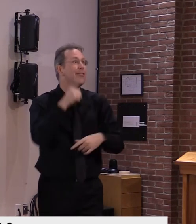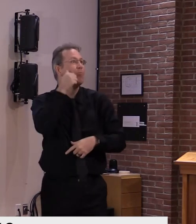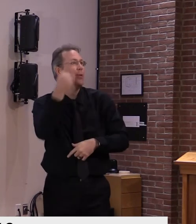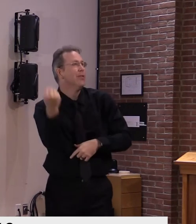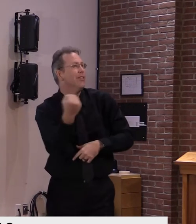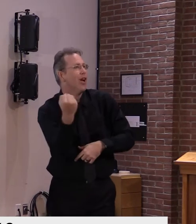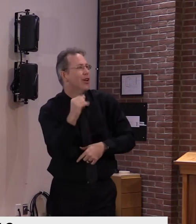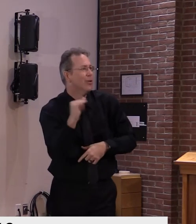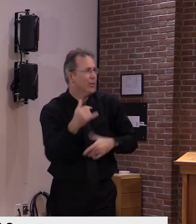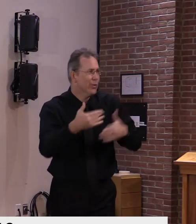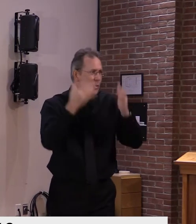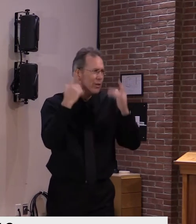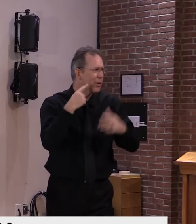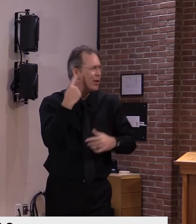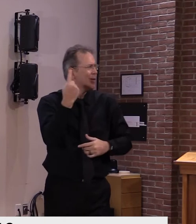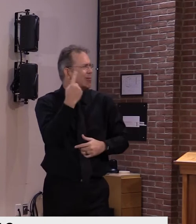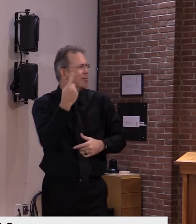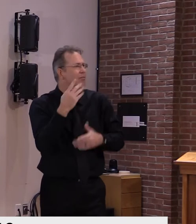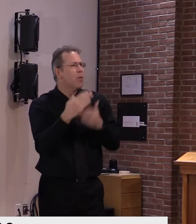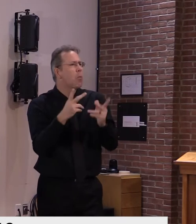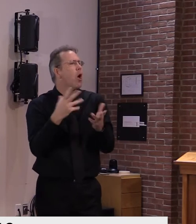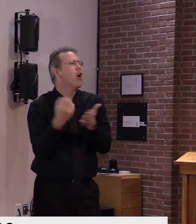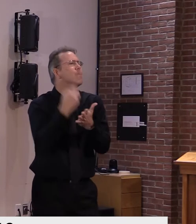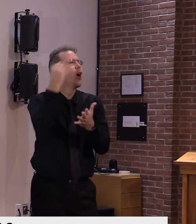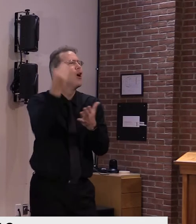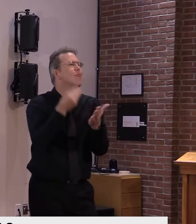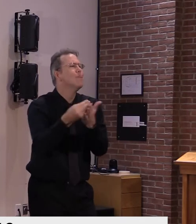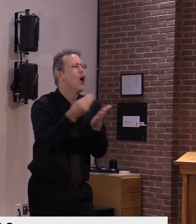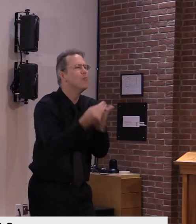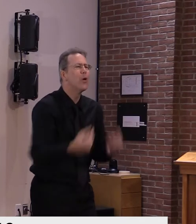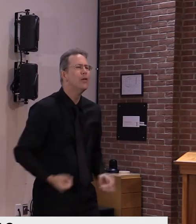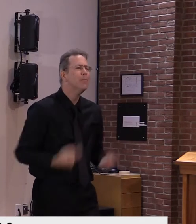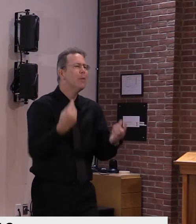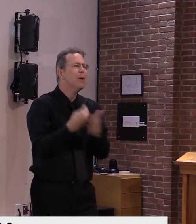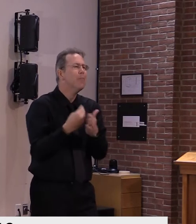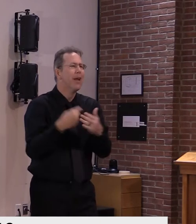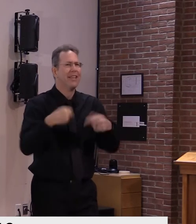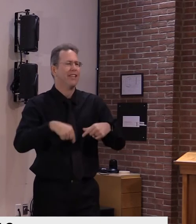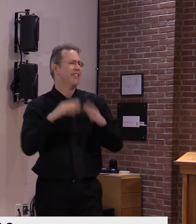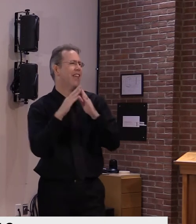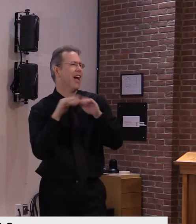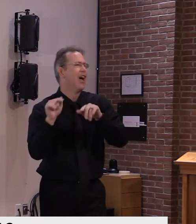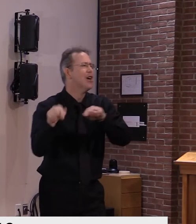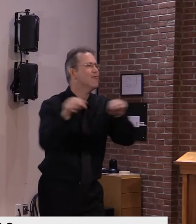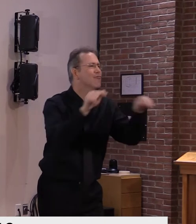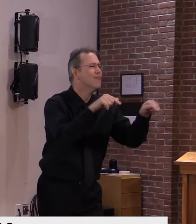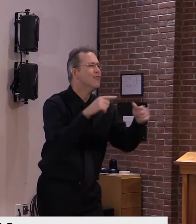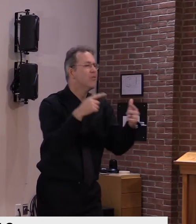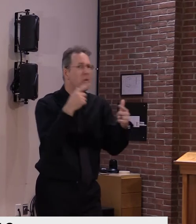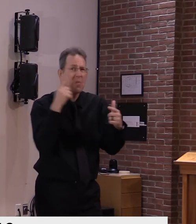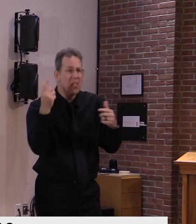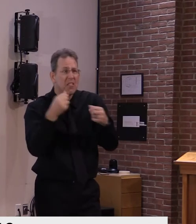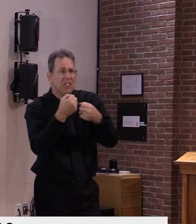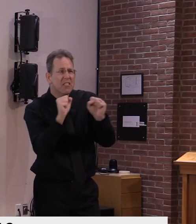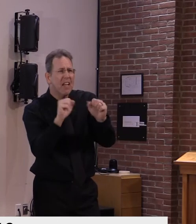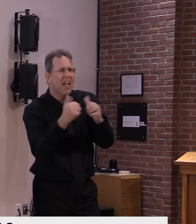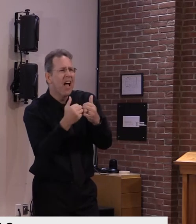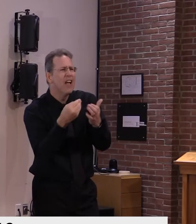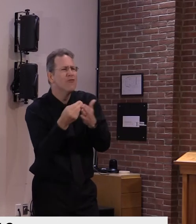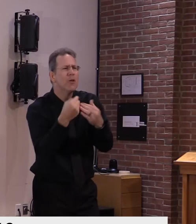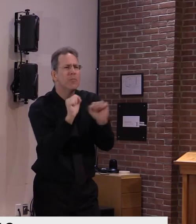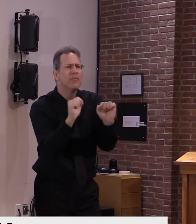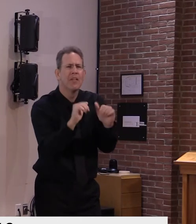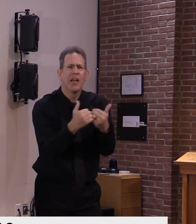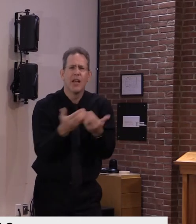retailers in the coming days. How can they do so safely? Yeah, you can adhere to the guidelines we put into